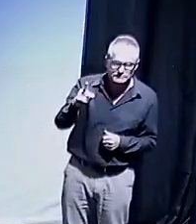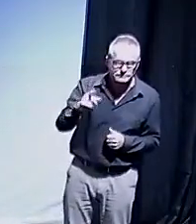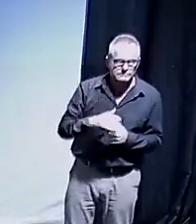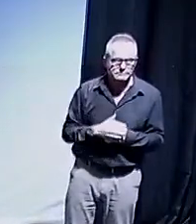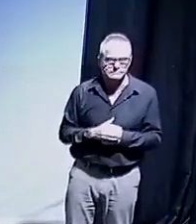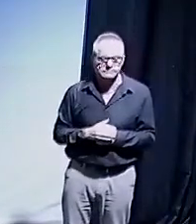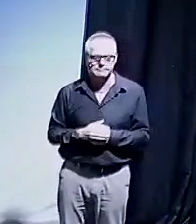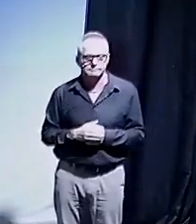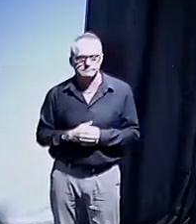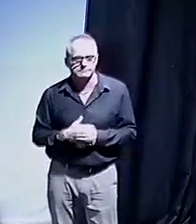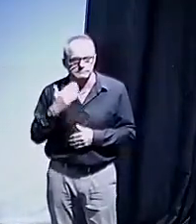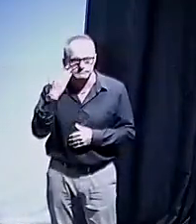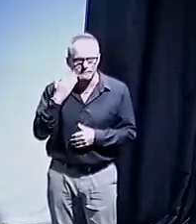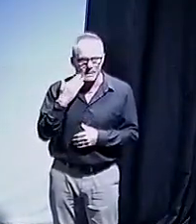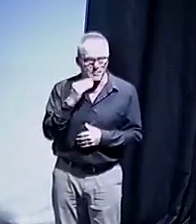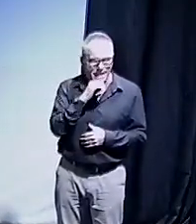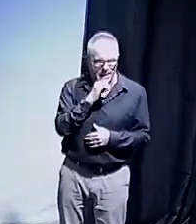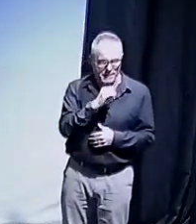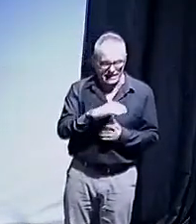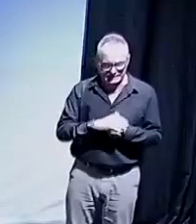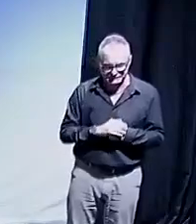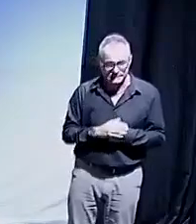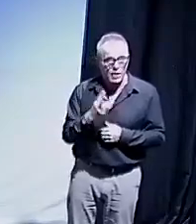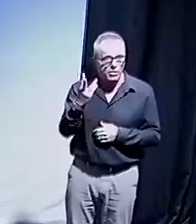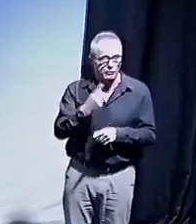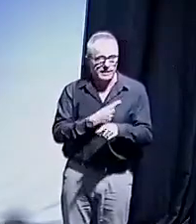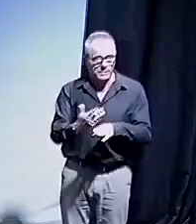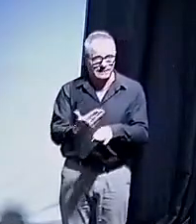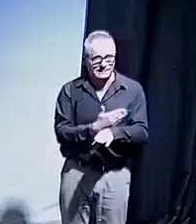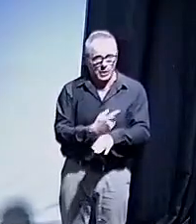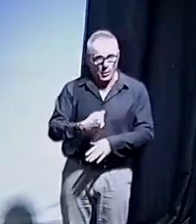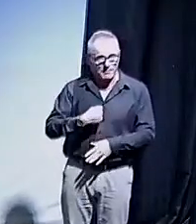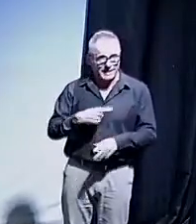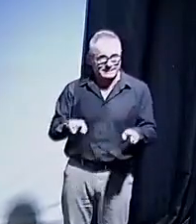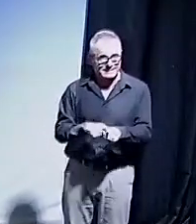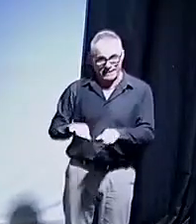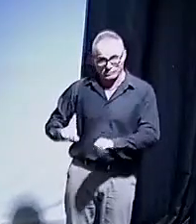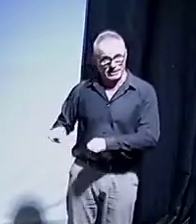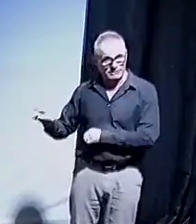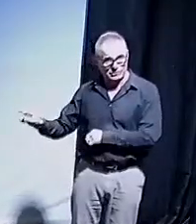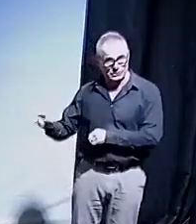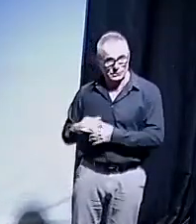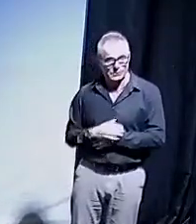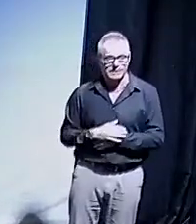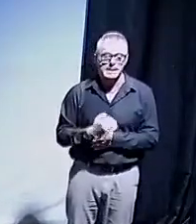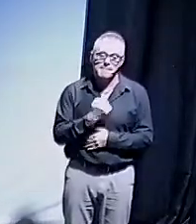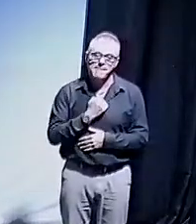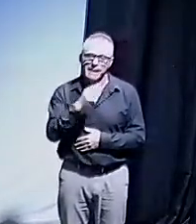Hello, Russell. Hello. I was at where you were about 3 weeks ago, actually. Oh, congratulations. And my question